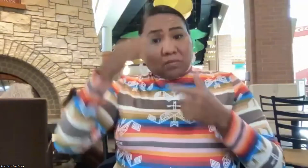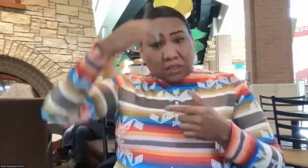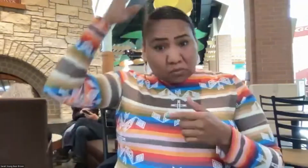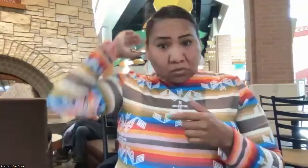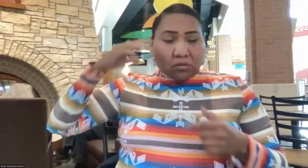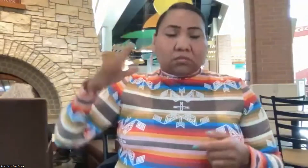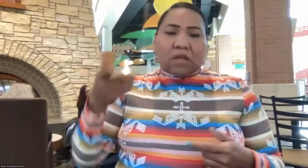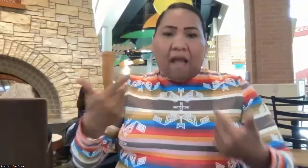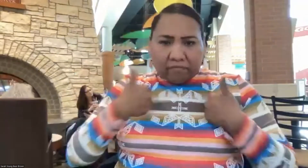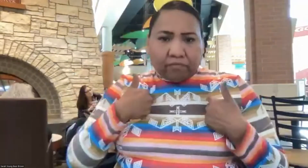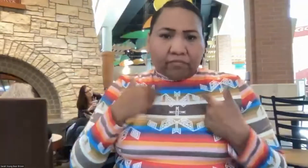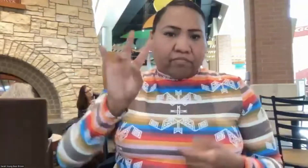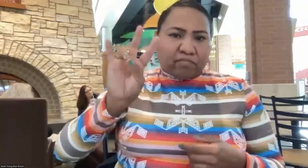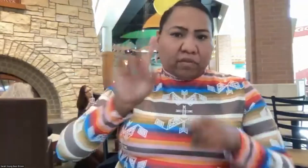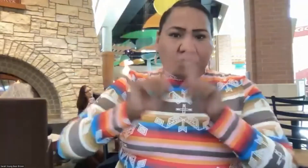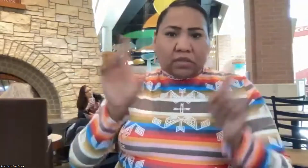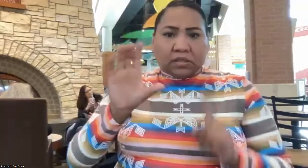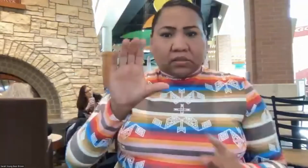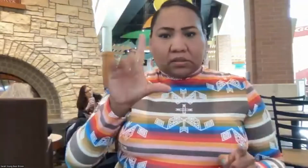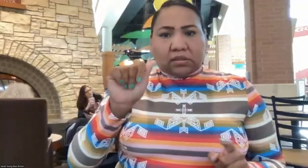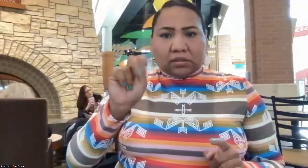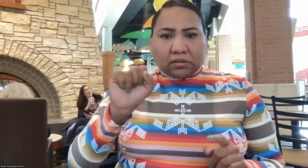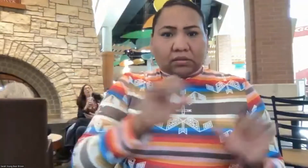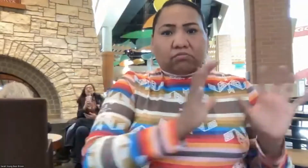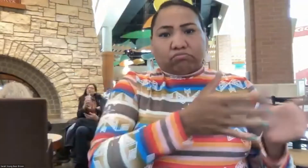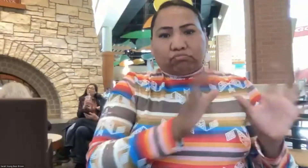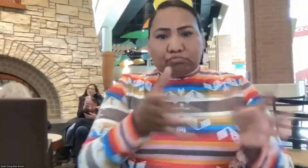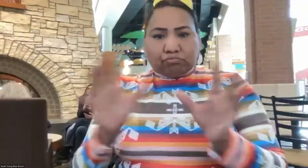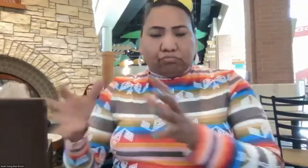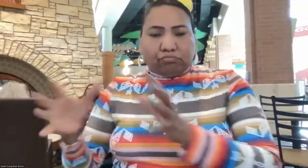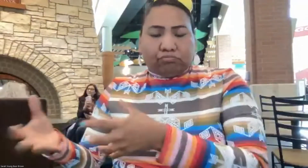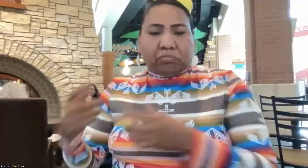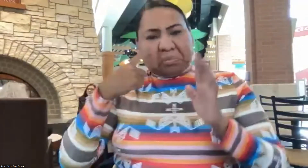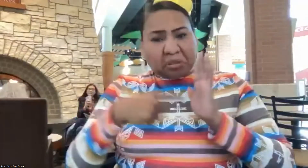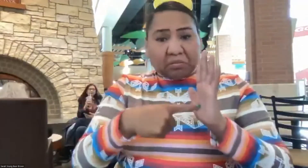because our clan is a fish clan. In our tribe, we have 7 clans.